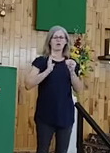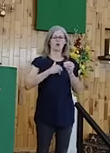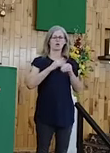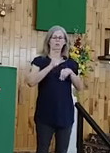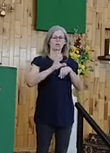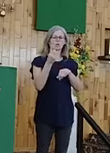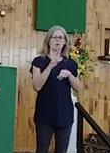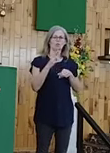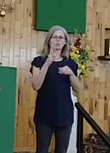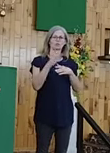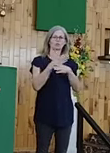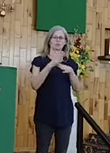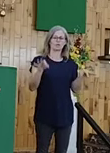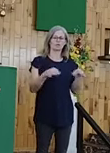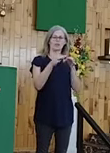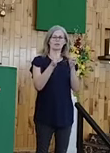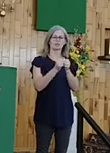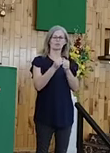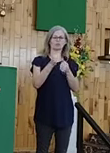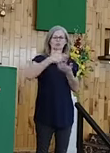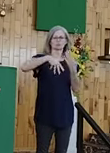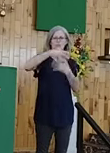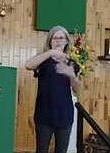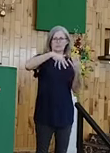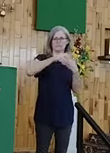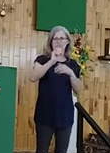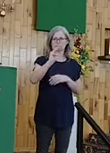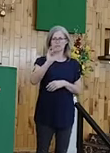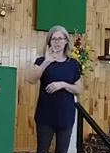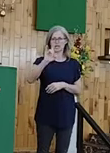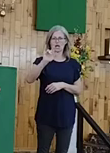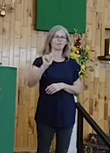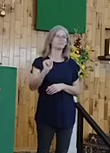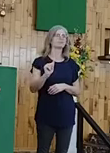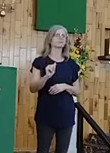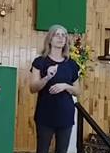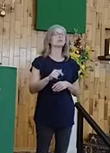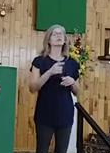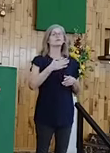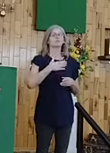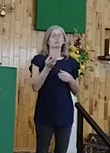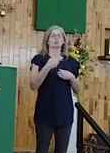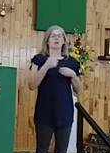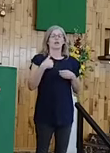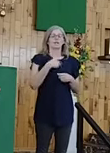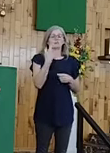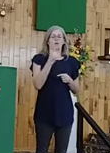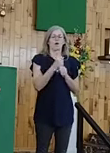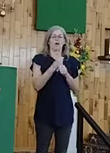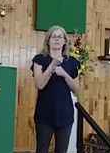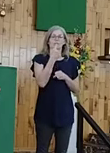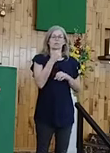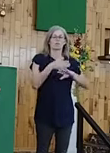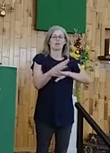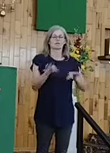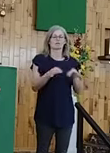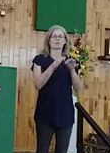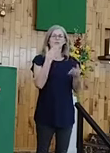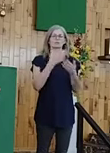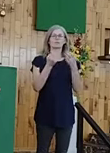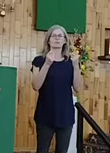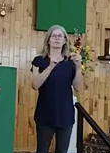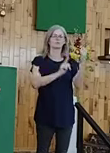media. Please join us for coffee and pastries after Mass. This is a good opportunity to meet your fellow